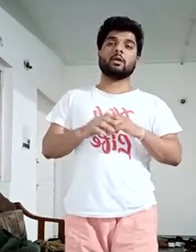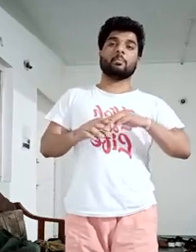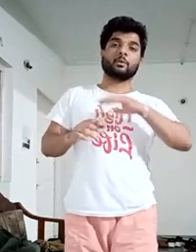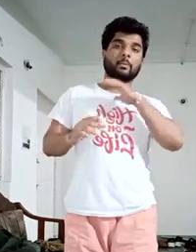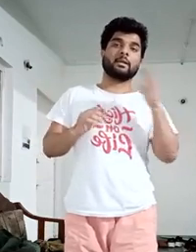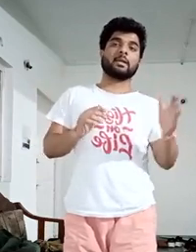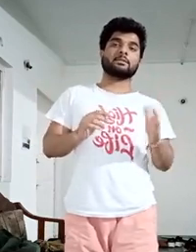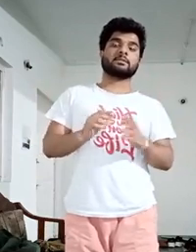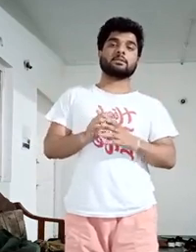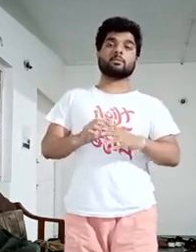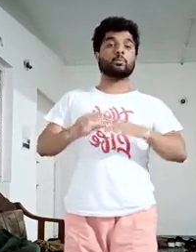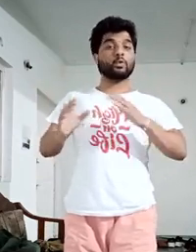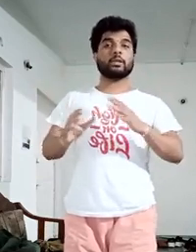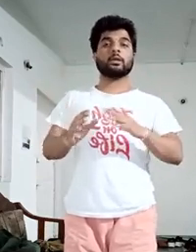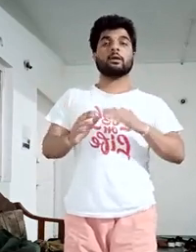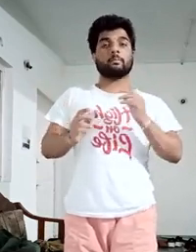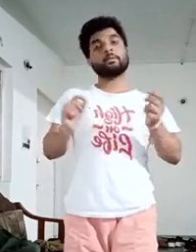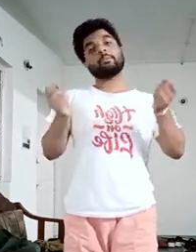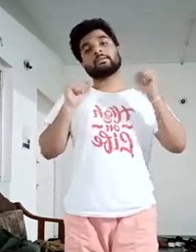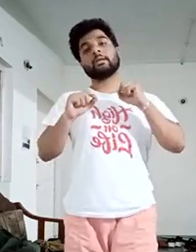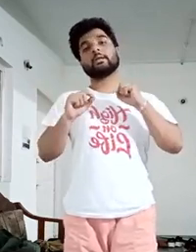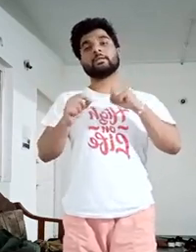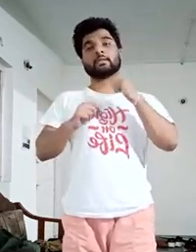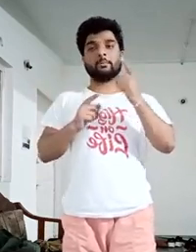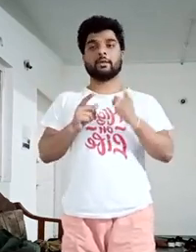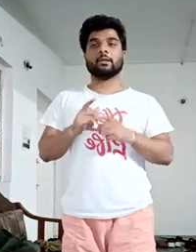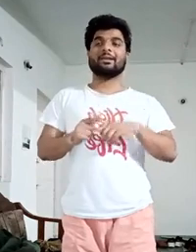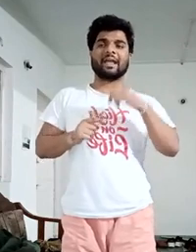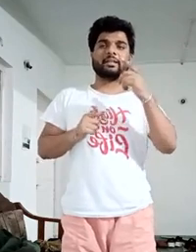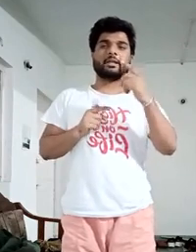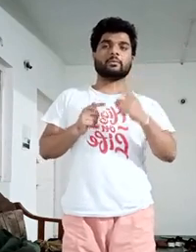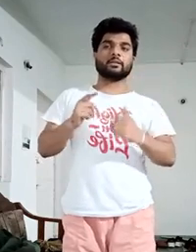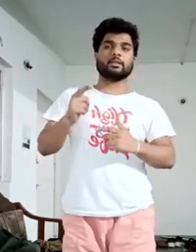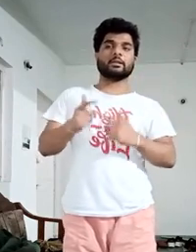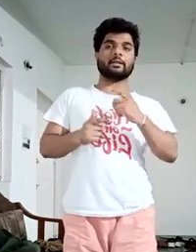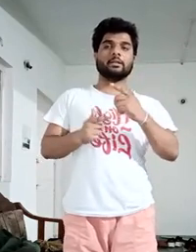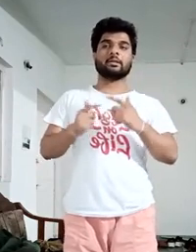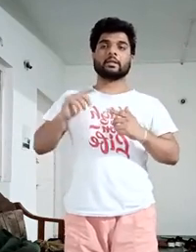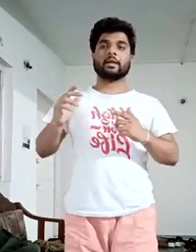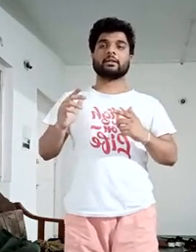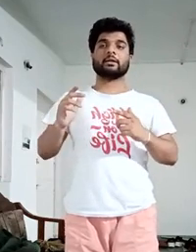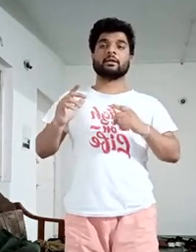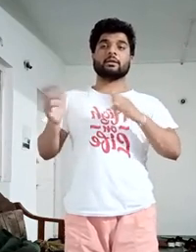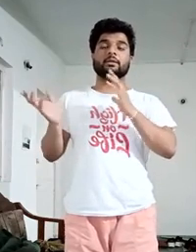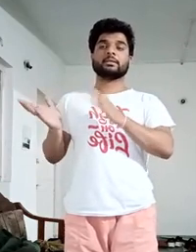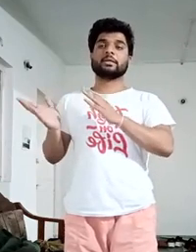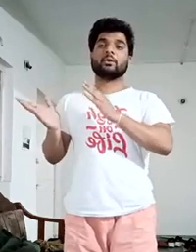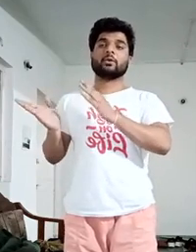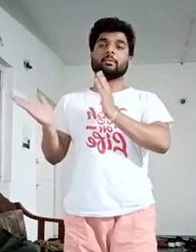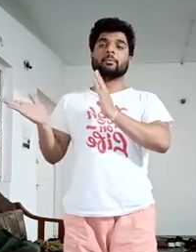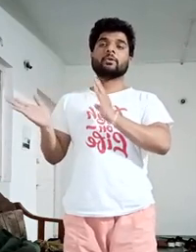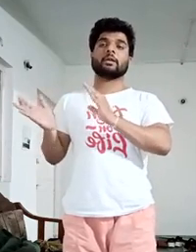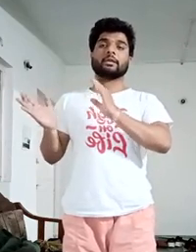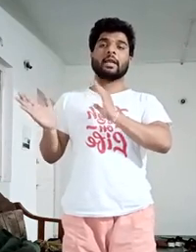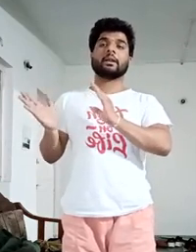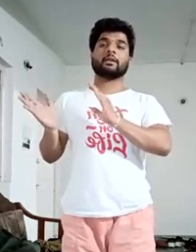but wrapper classes is a Boolean, but first letter is a capital. Like that, everything like that. Character is here only primitive data. Char